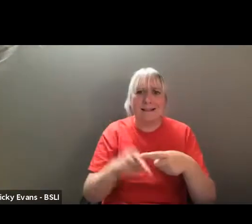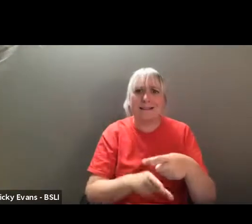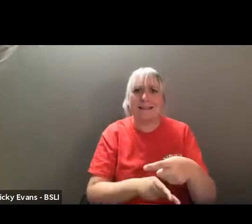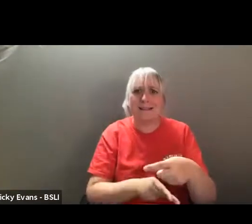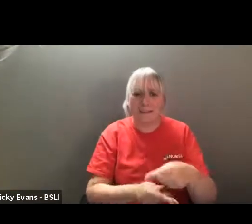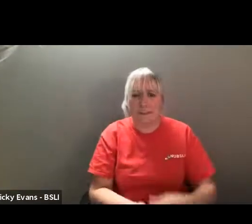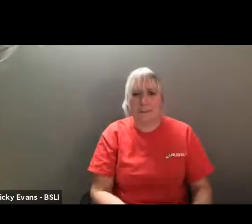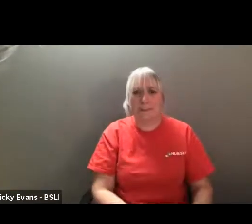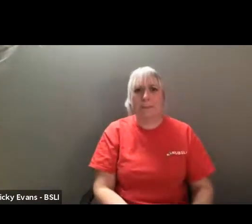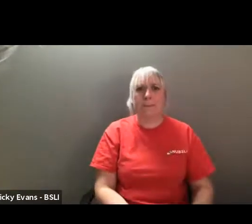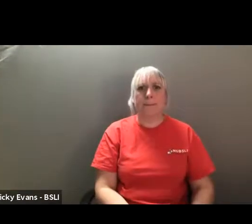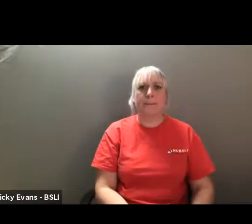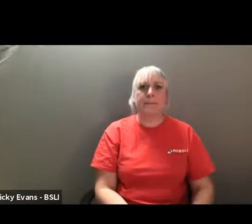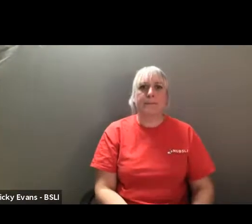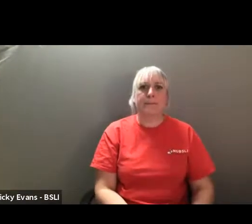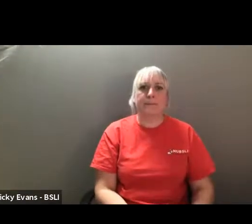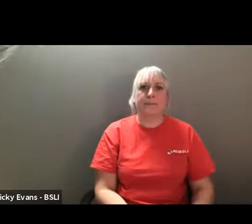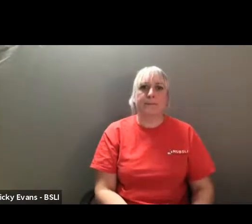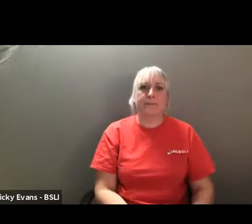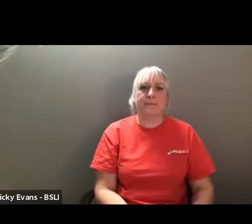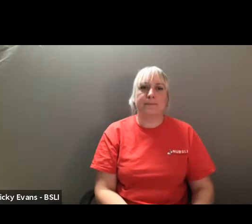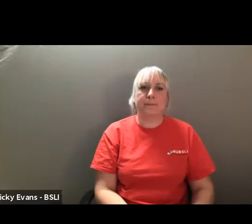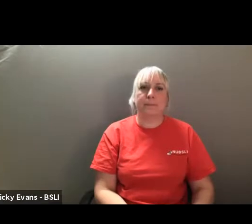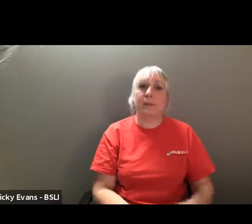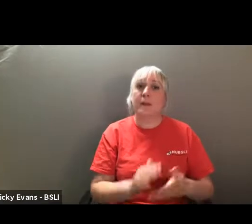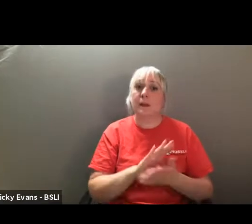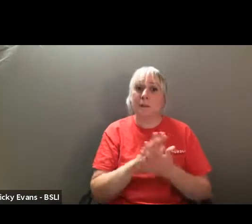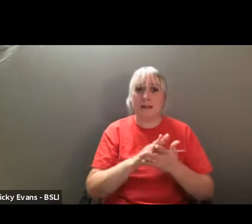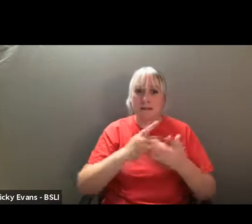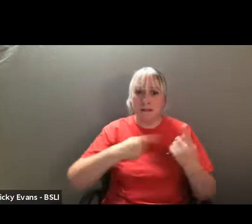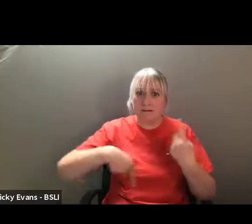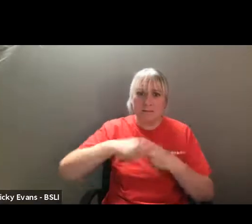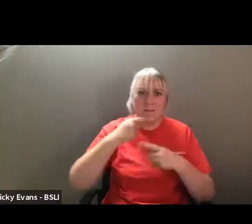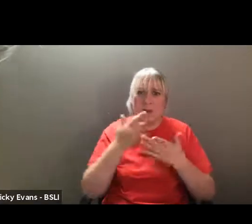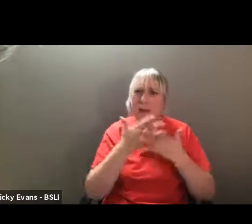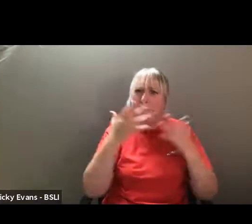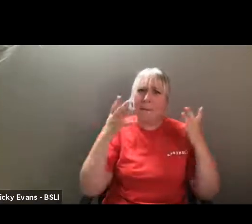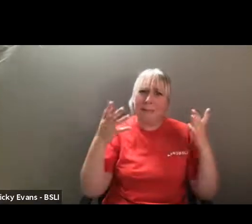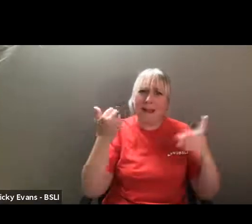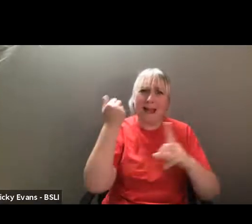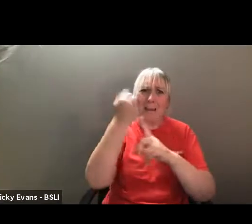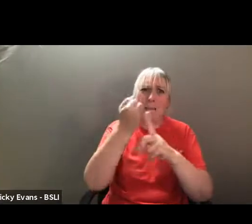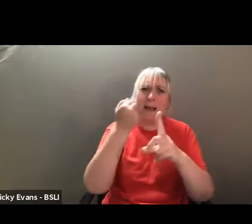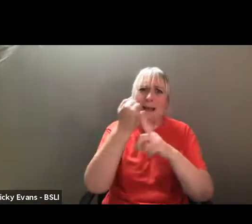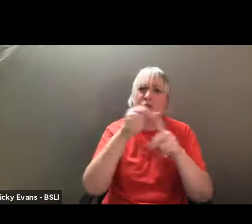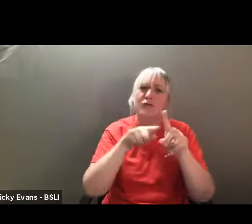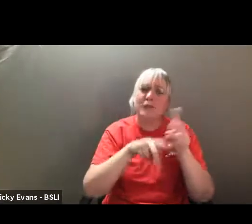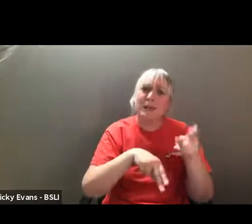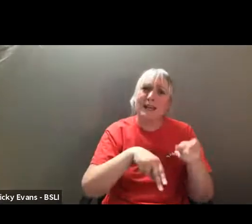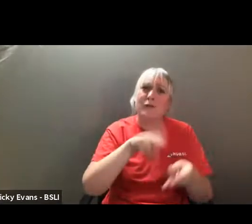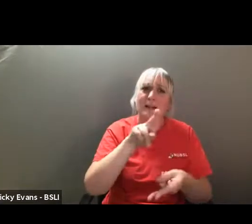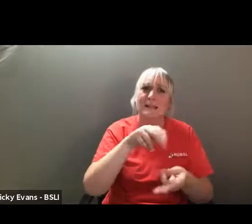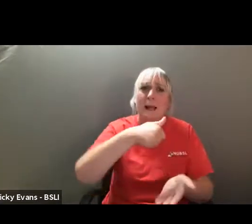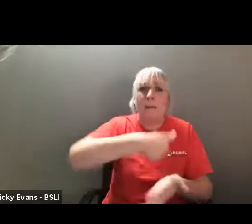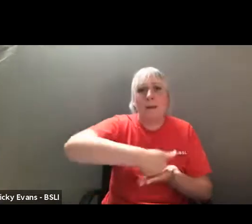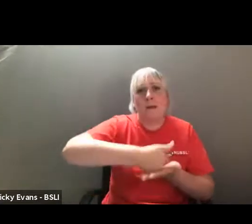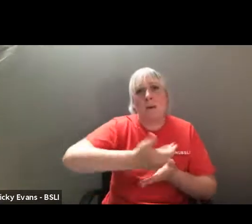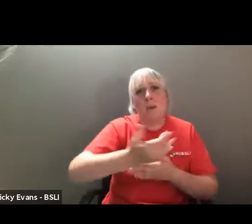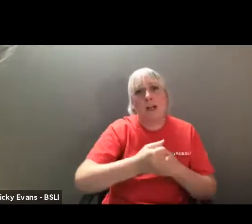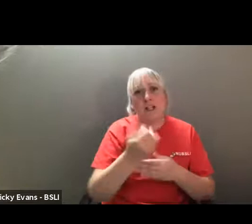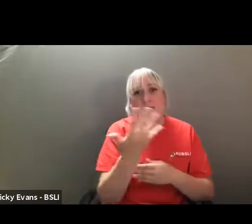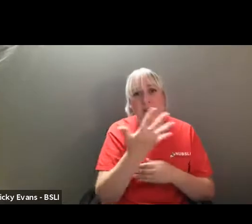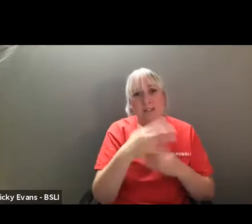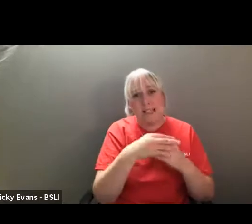And so there was a whole giant campaign to increase the minimum wage to $15 an hour, bring in paid sick days, bring